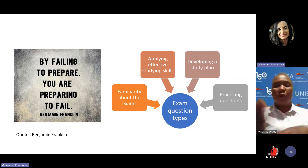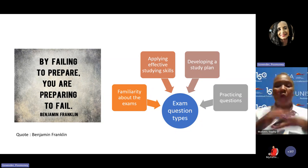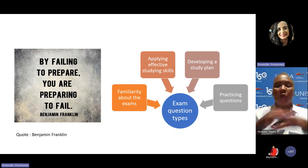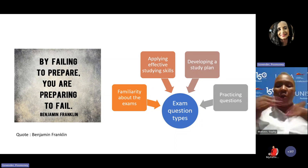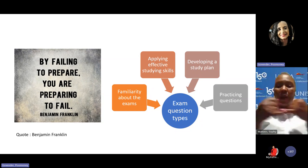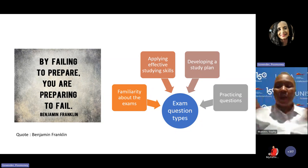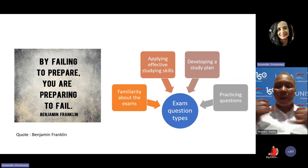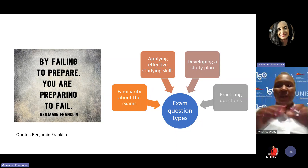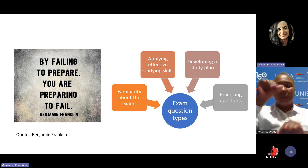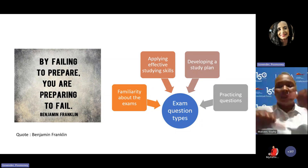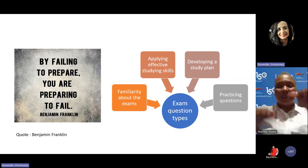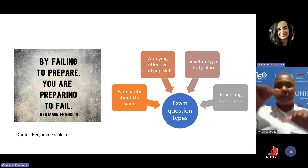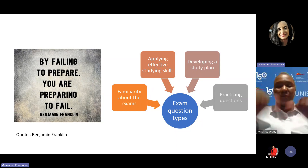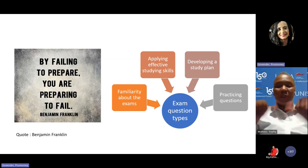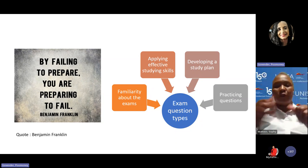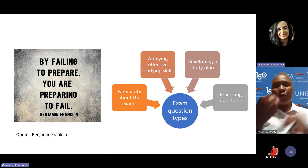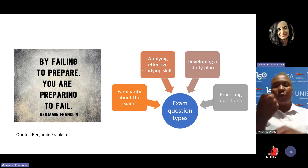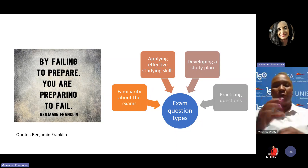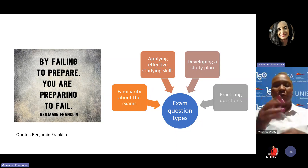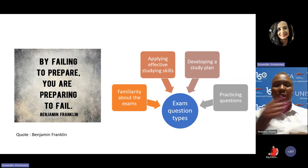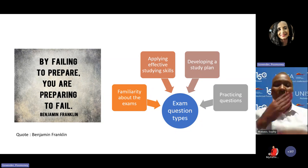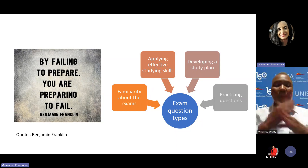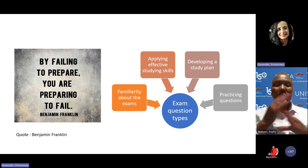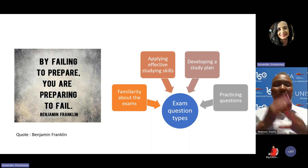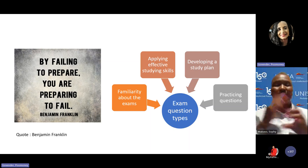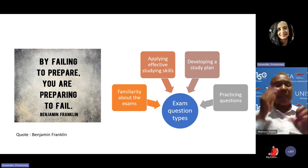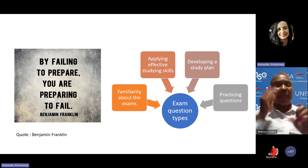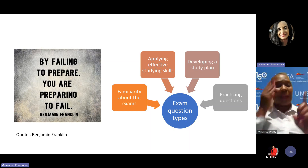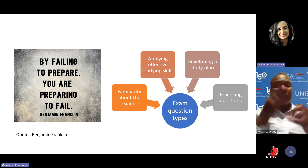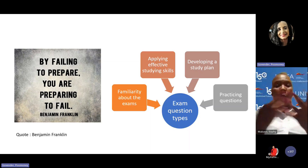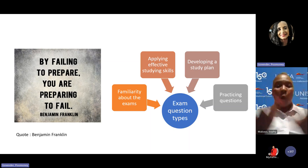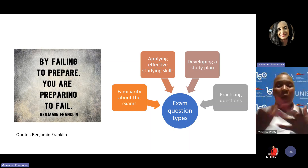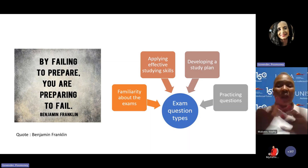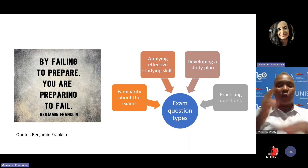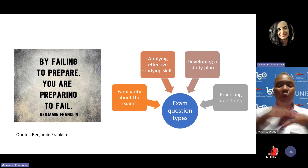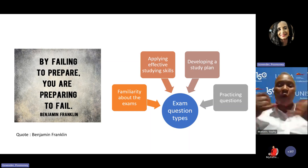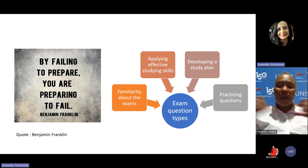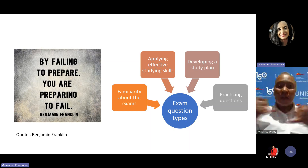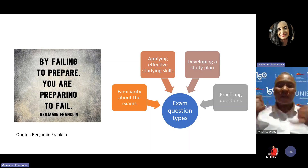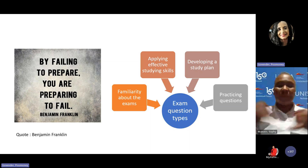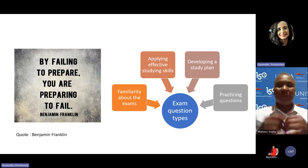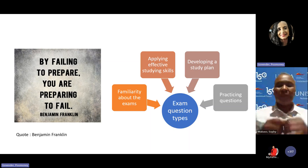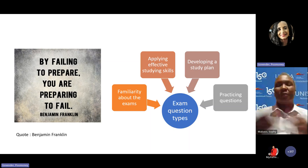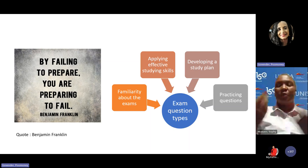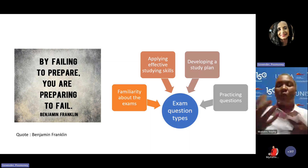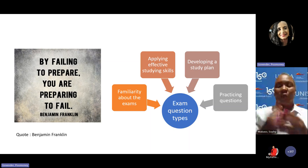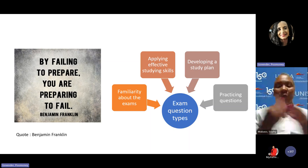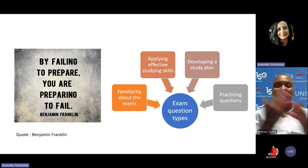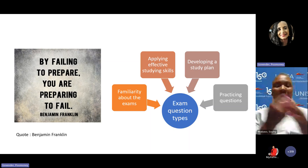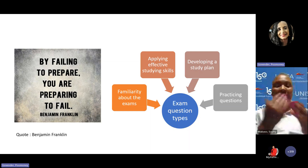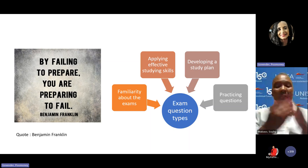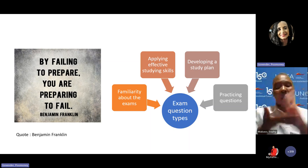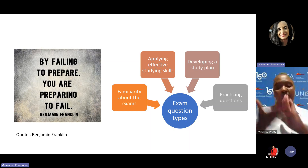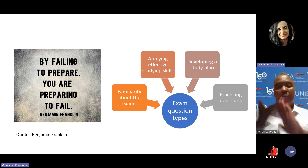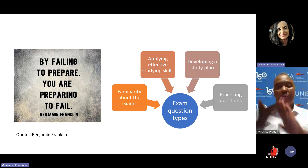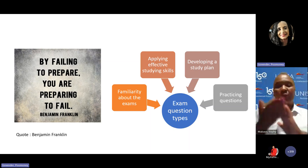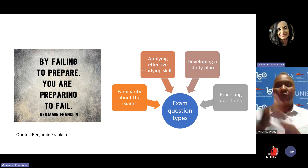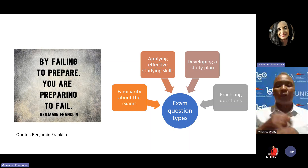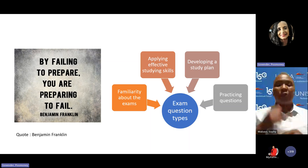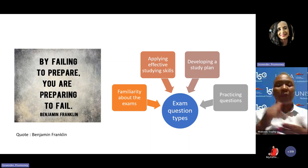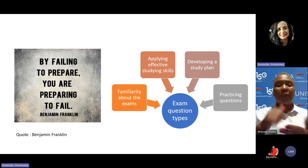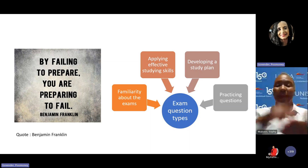online assessment, meaning that you're going to work directly online, or whether it's going to be file upload. And then you need to apply